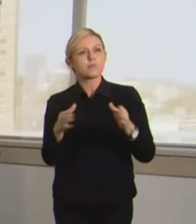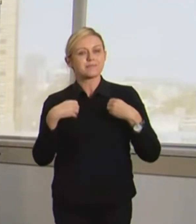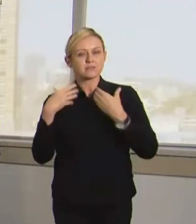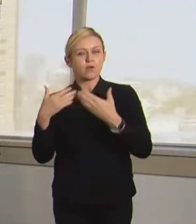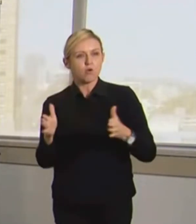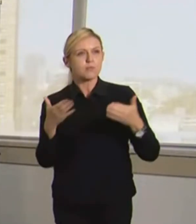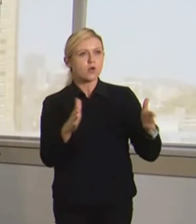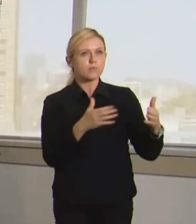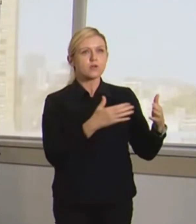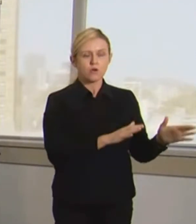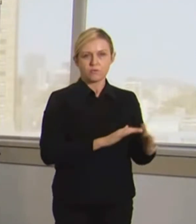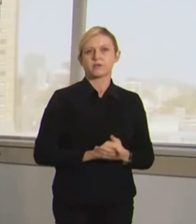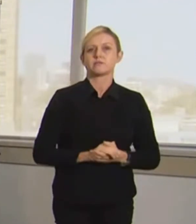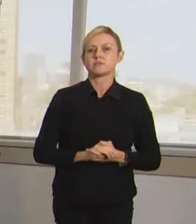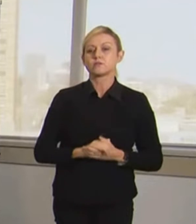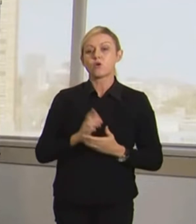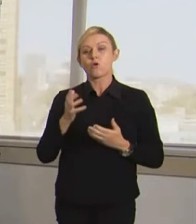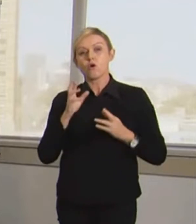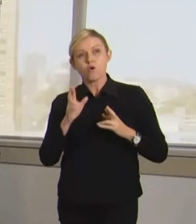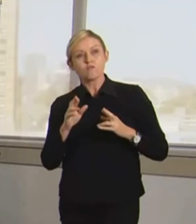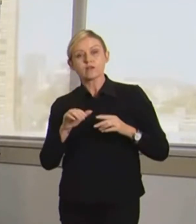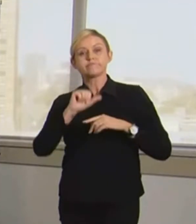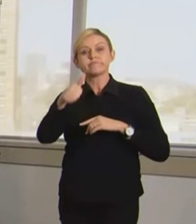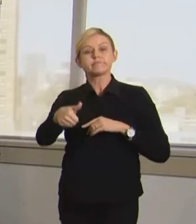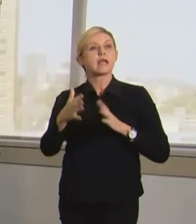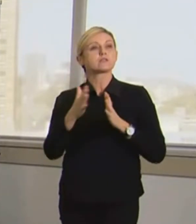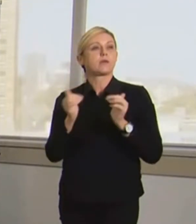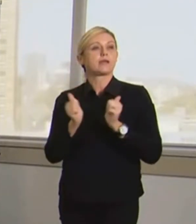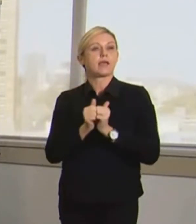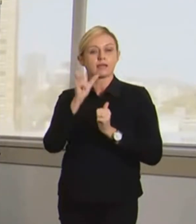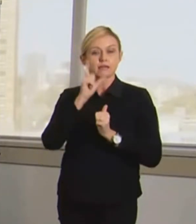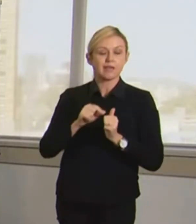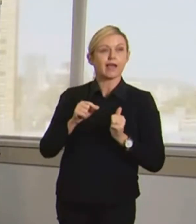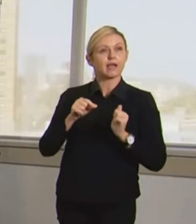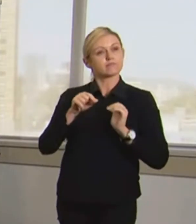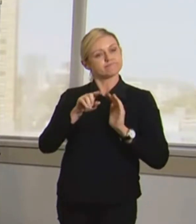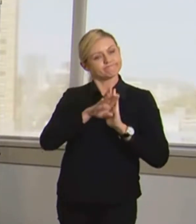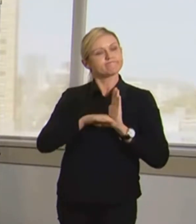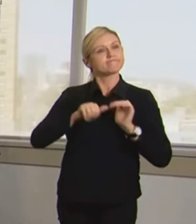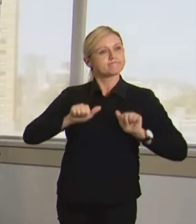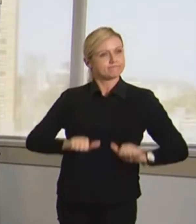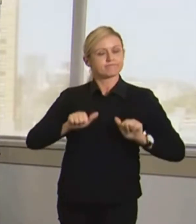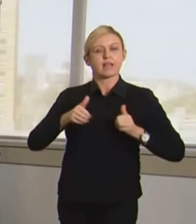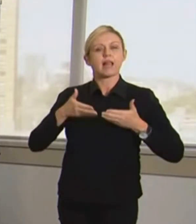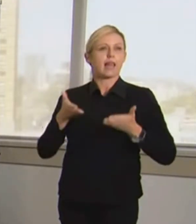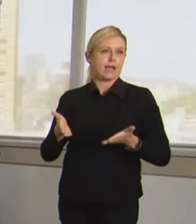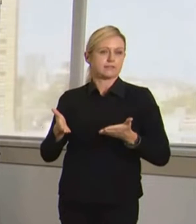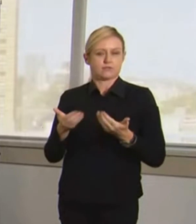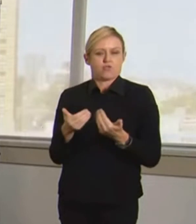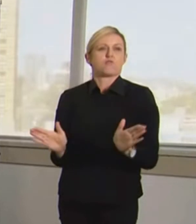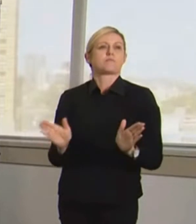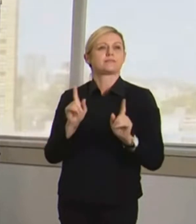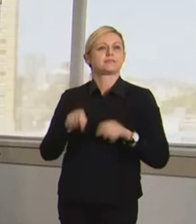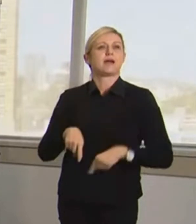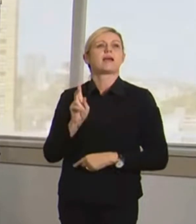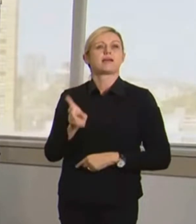more guidelines and possibly some orders, changes in the orders to allow that to occur. Now I'm going to ask Dr. Chantis to expand on a number of those issues, whatever she